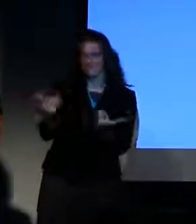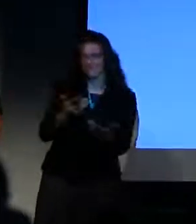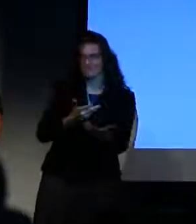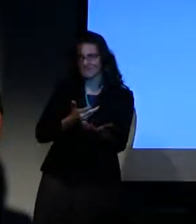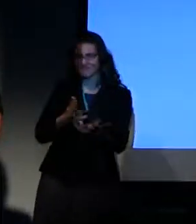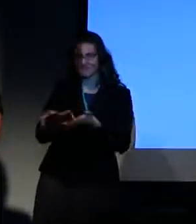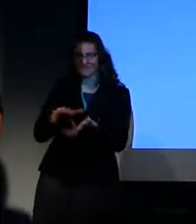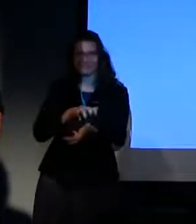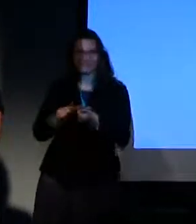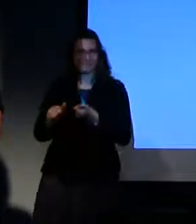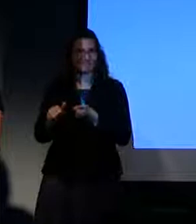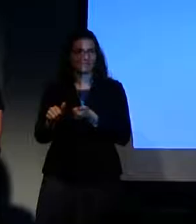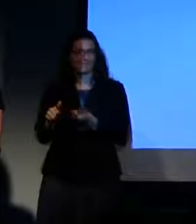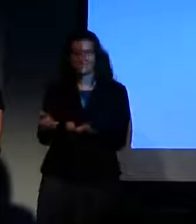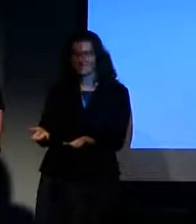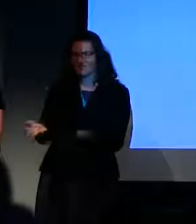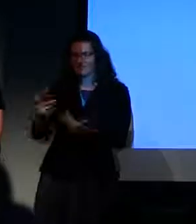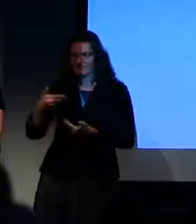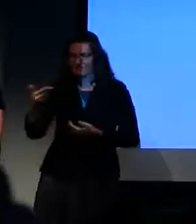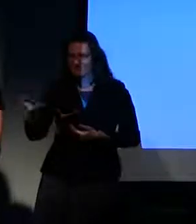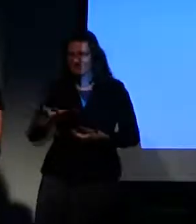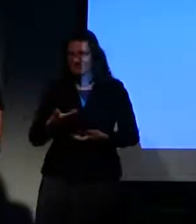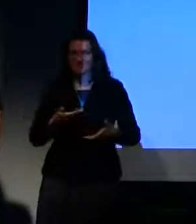with invitations.